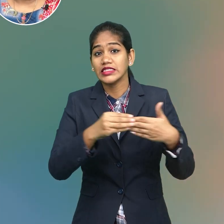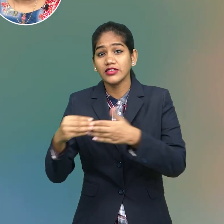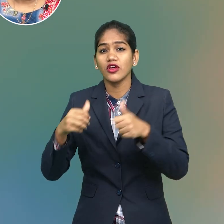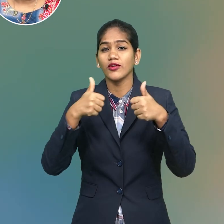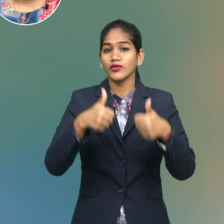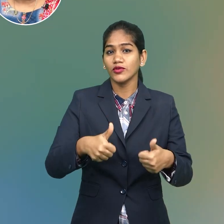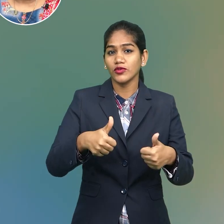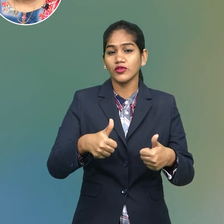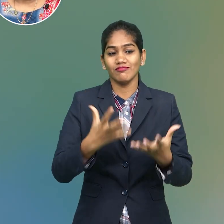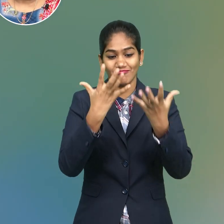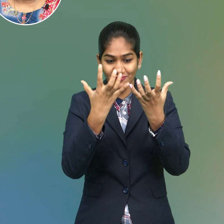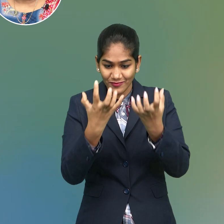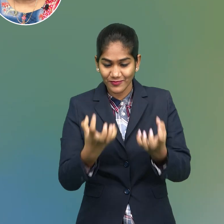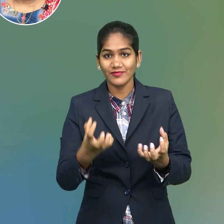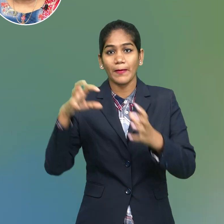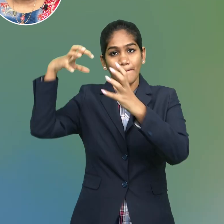observers.